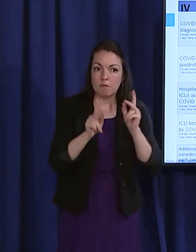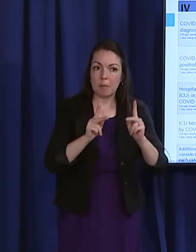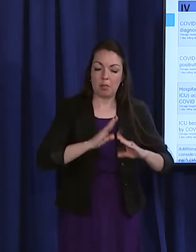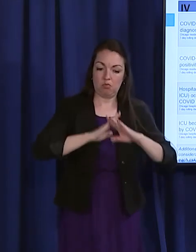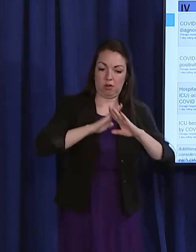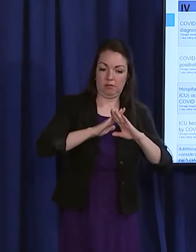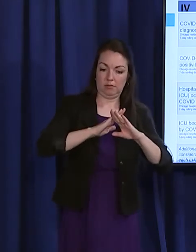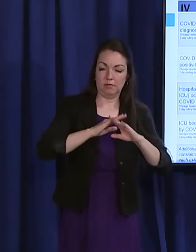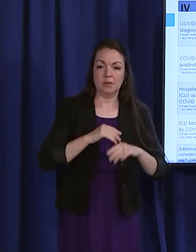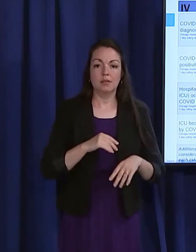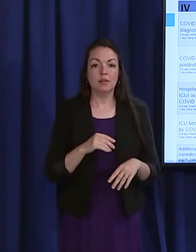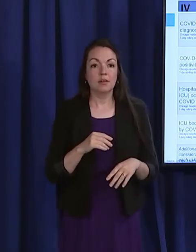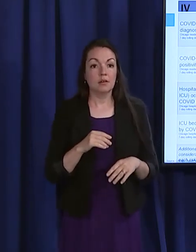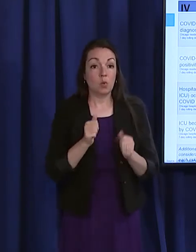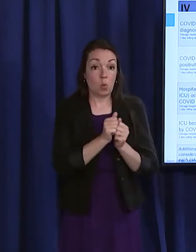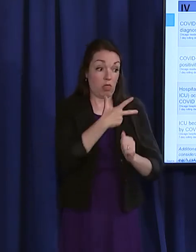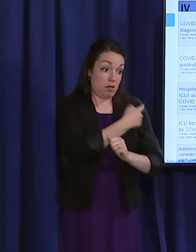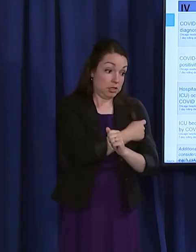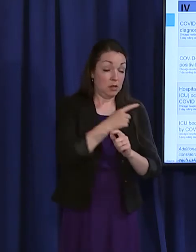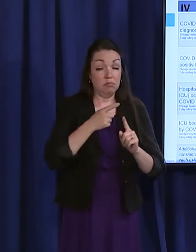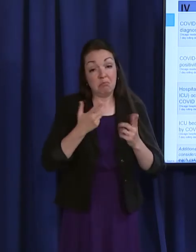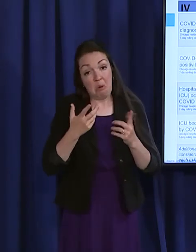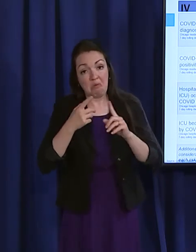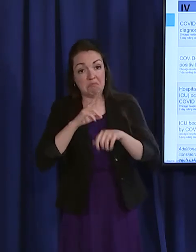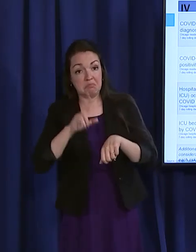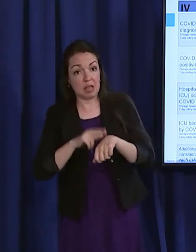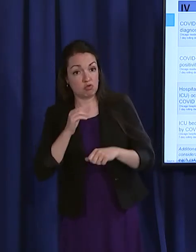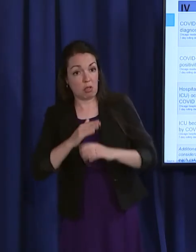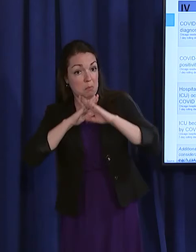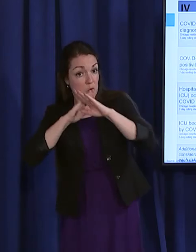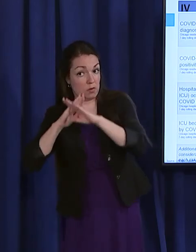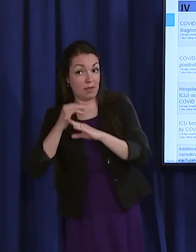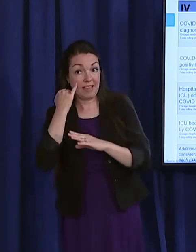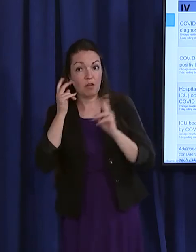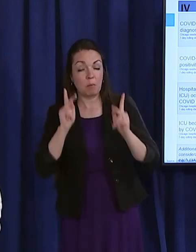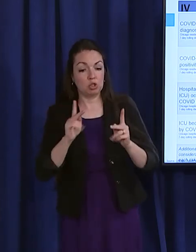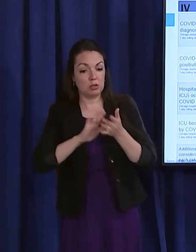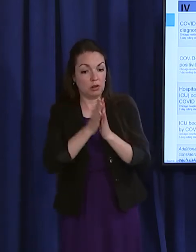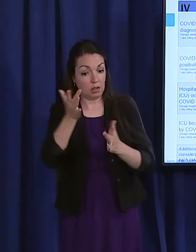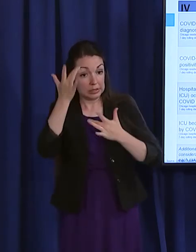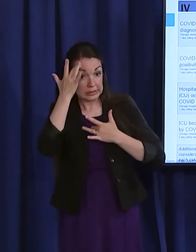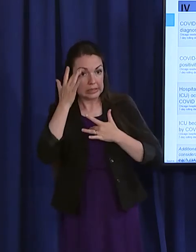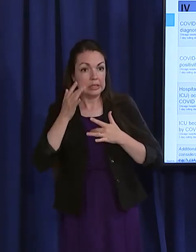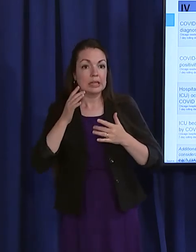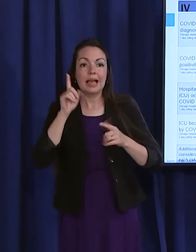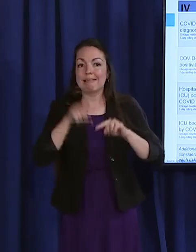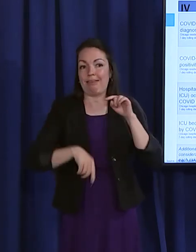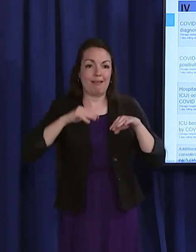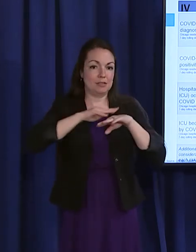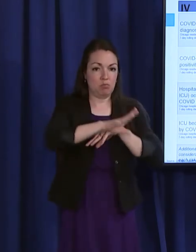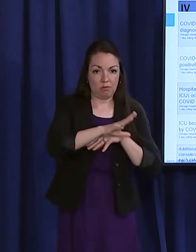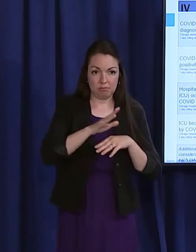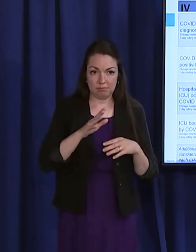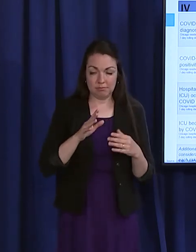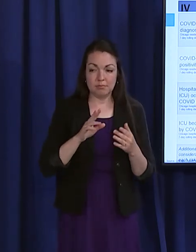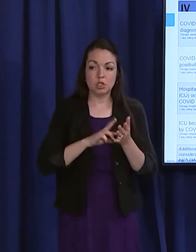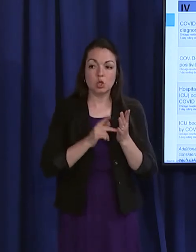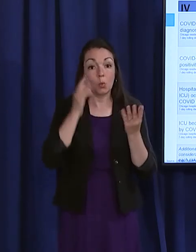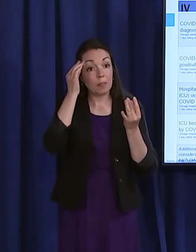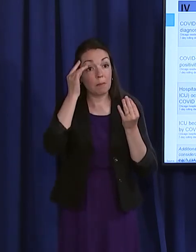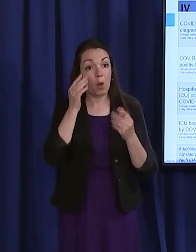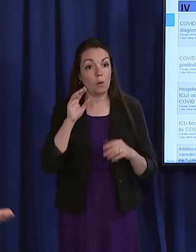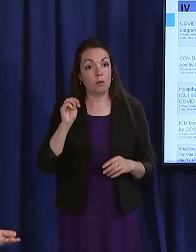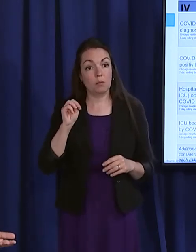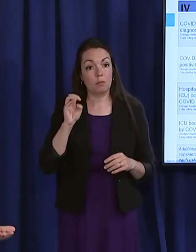COVID with the vaccine or from natural immunity that when someone gets COVID, it doesn't have anywhere to spread. So where we think about measles, for